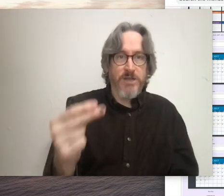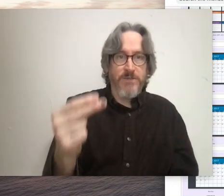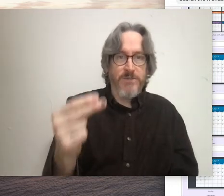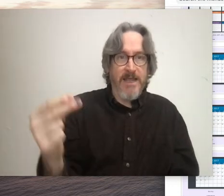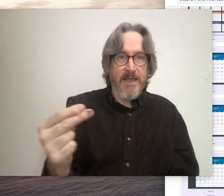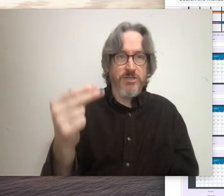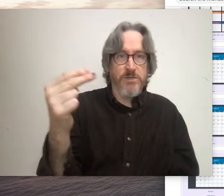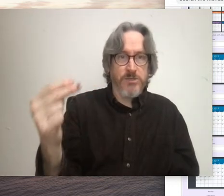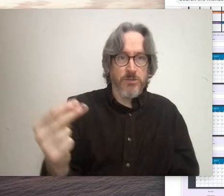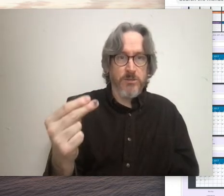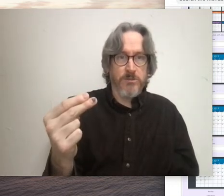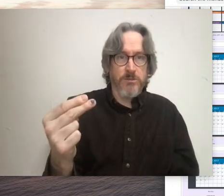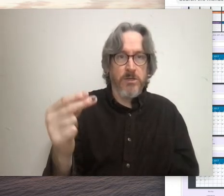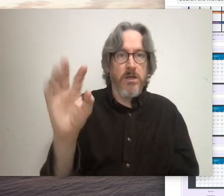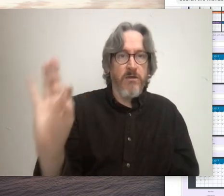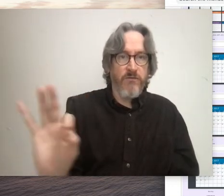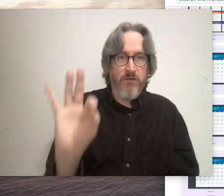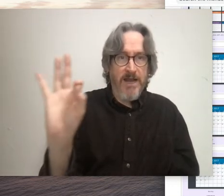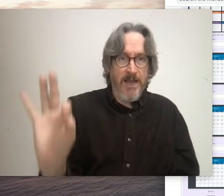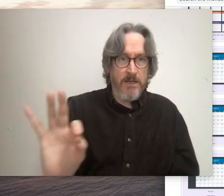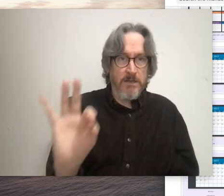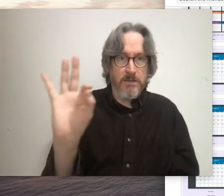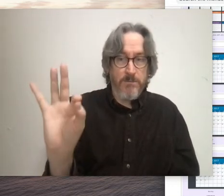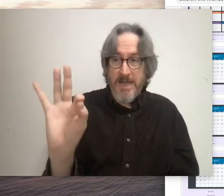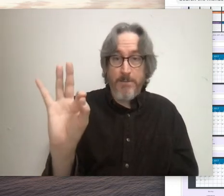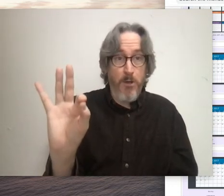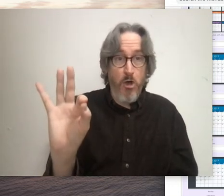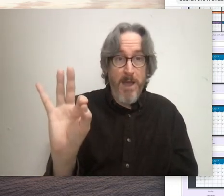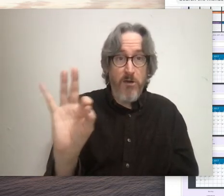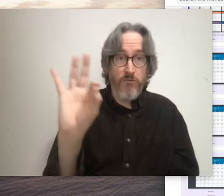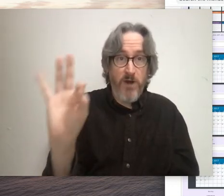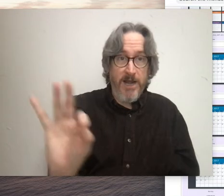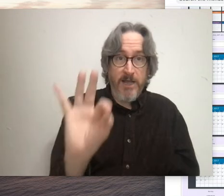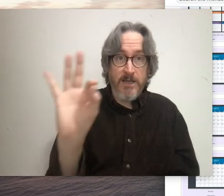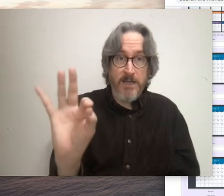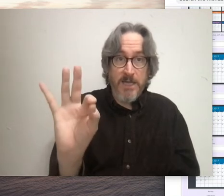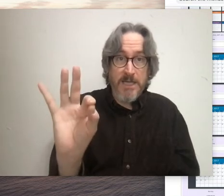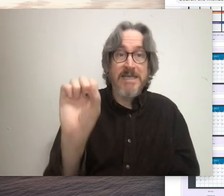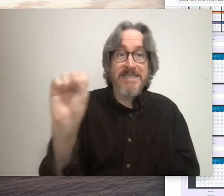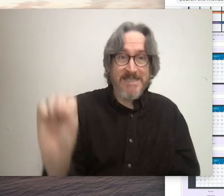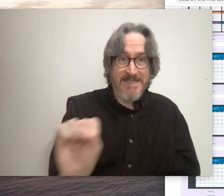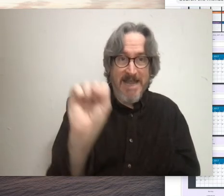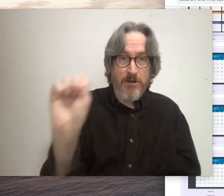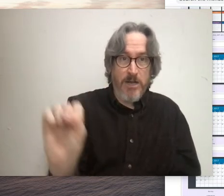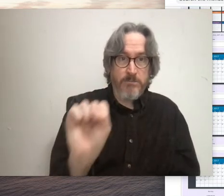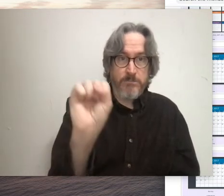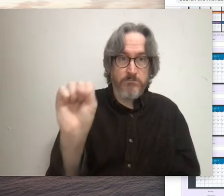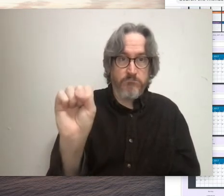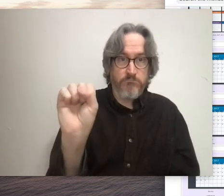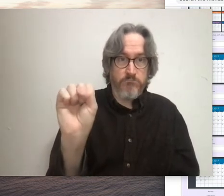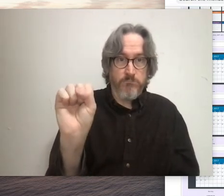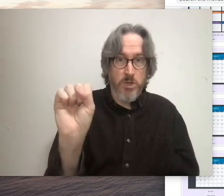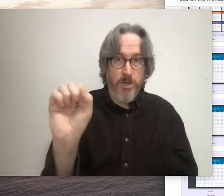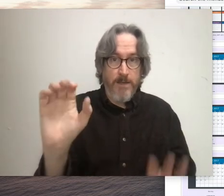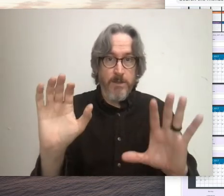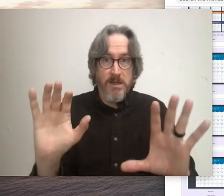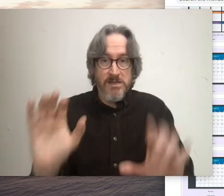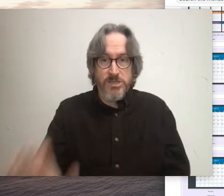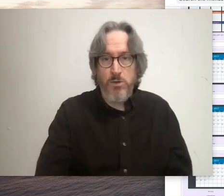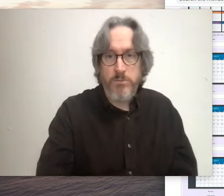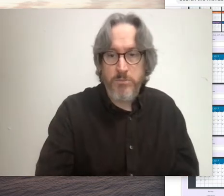TH, and then let the H do the circle. Friday. Again, palm out Friday. Saturday.